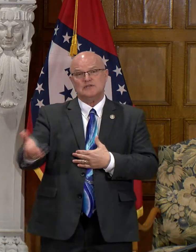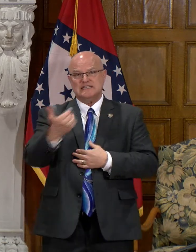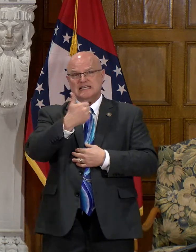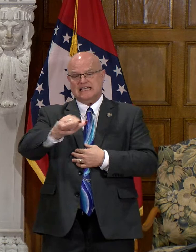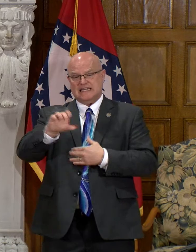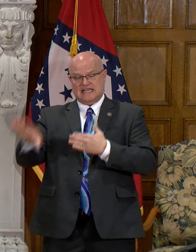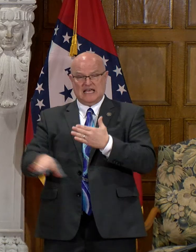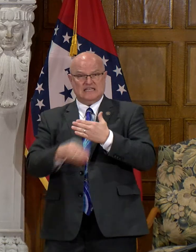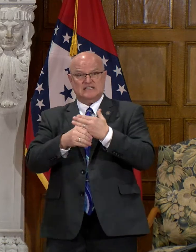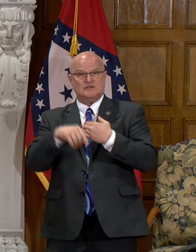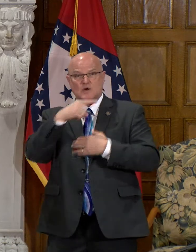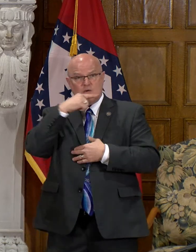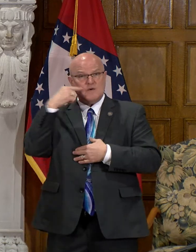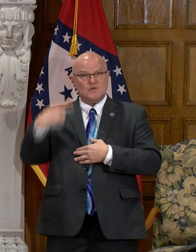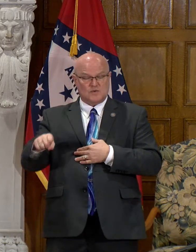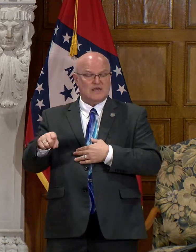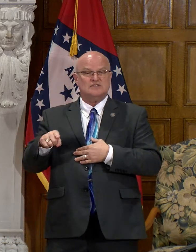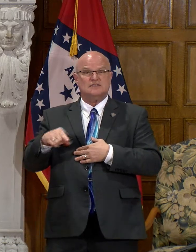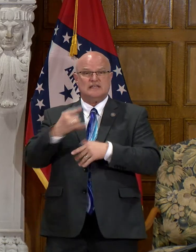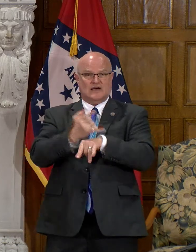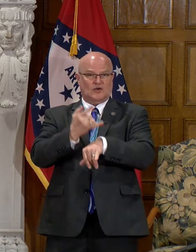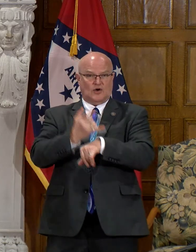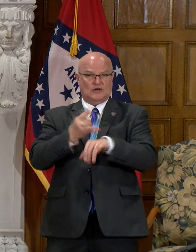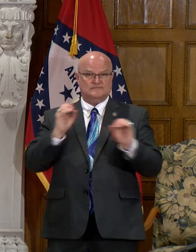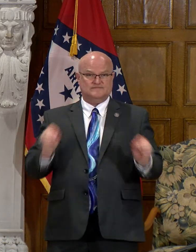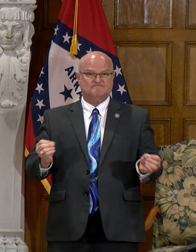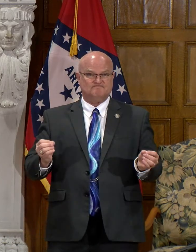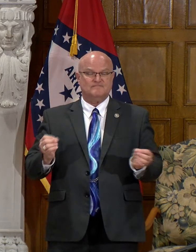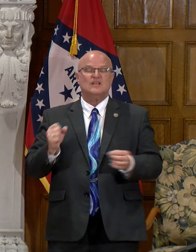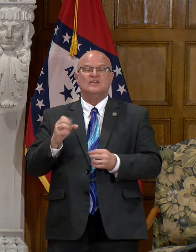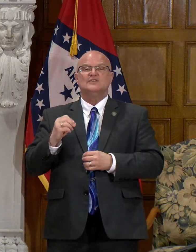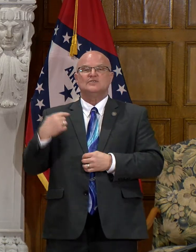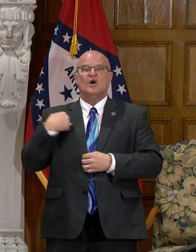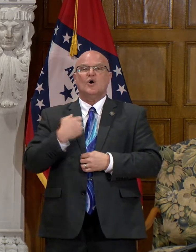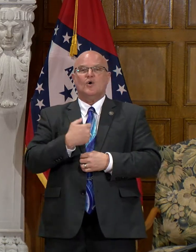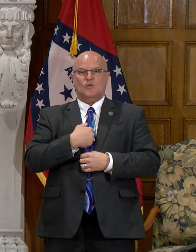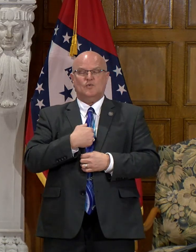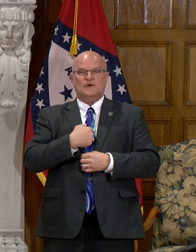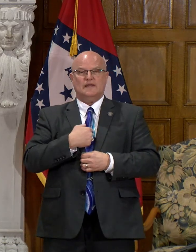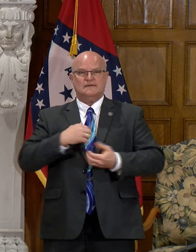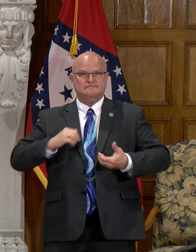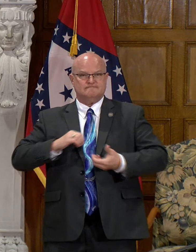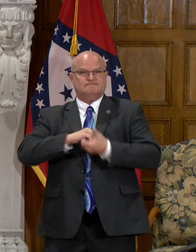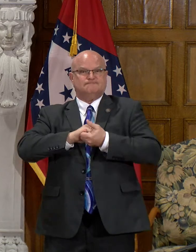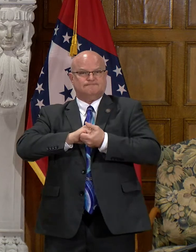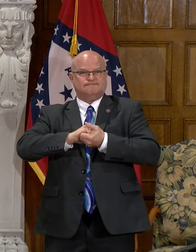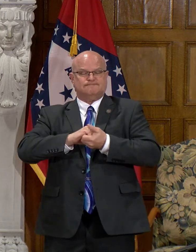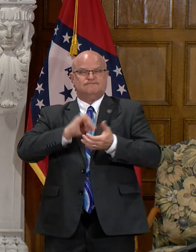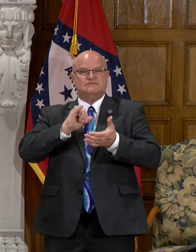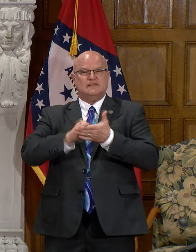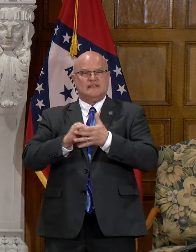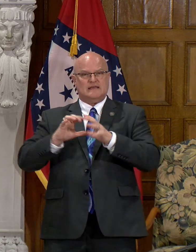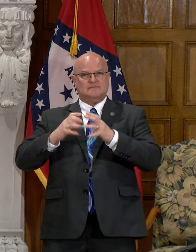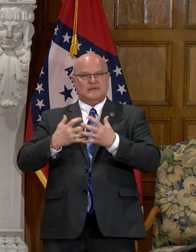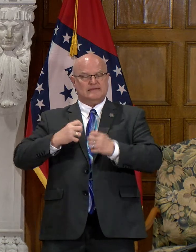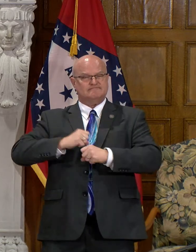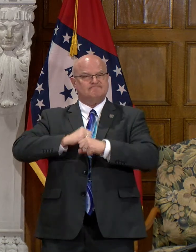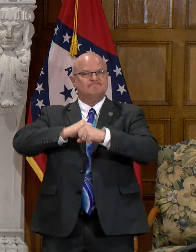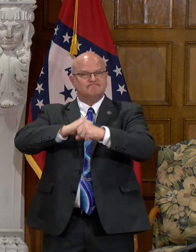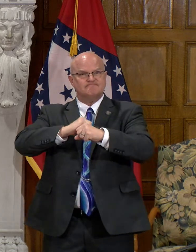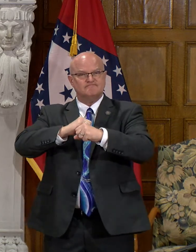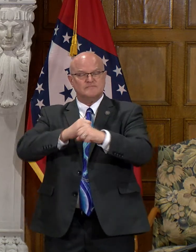any additional Russian-based alcohol. And so we're joining that ban, in